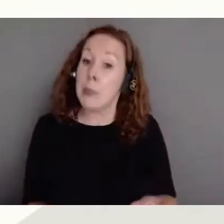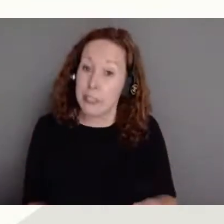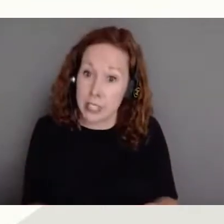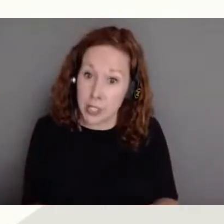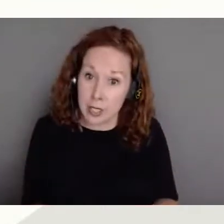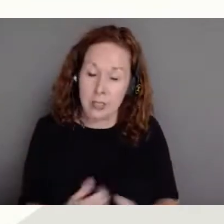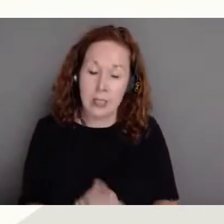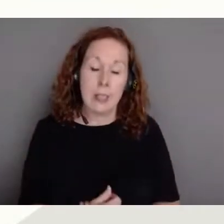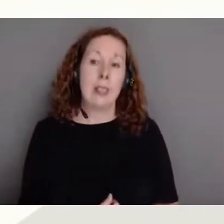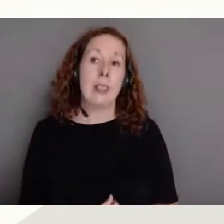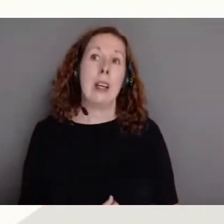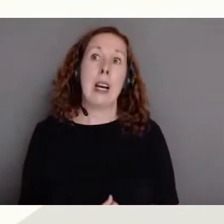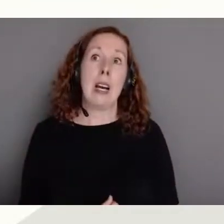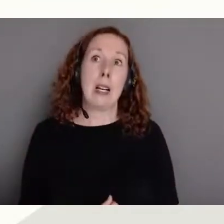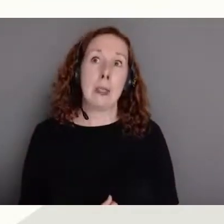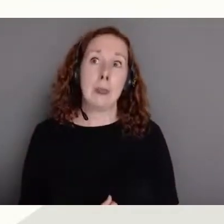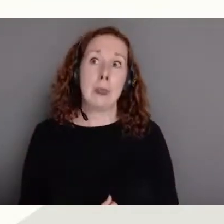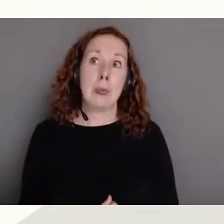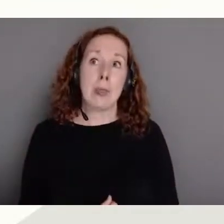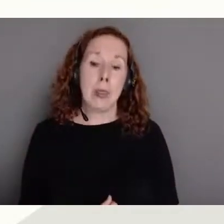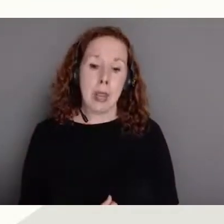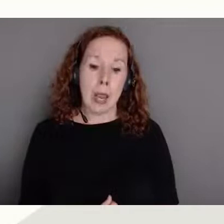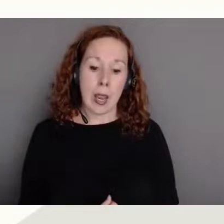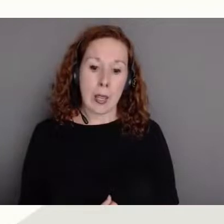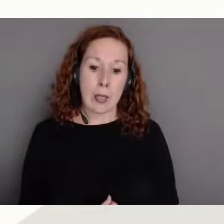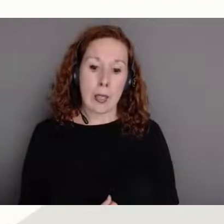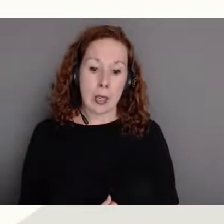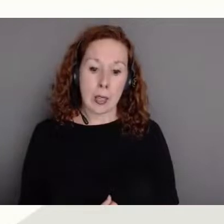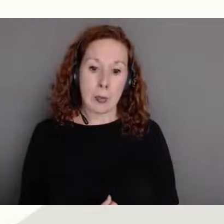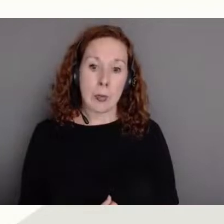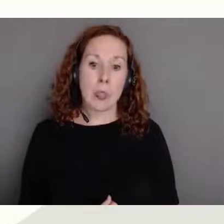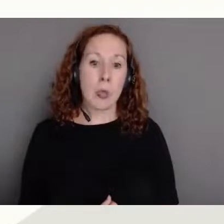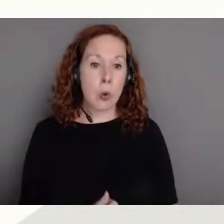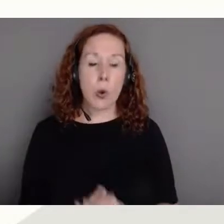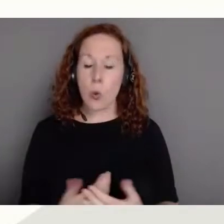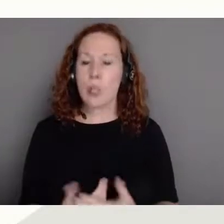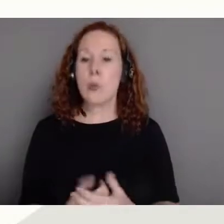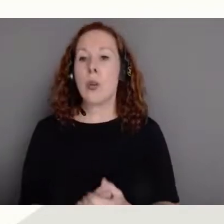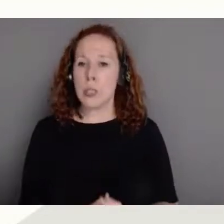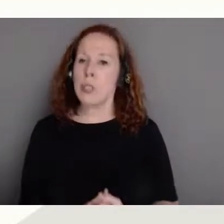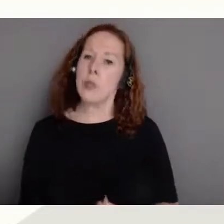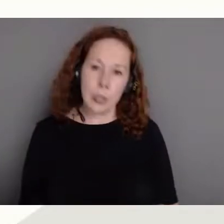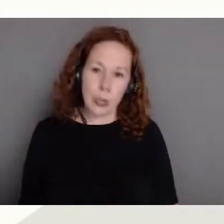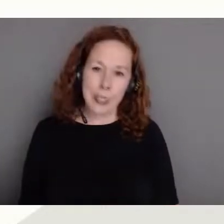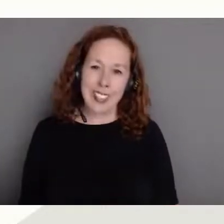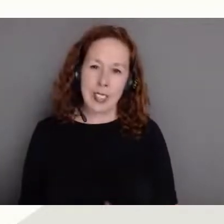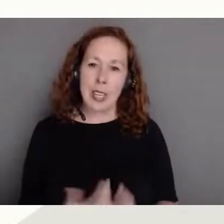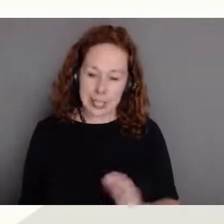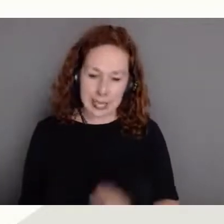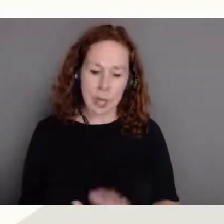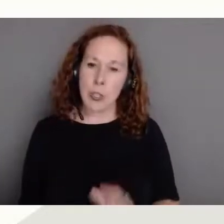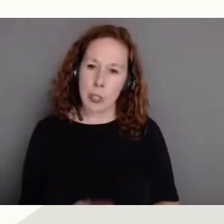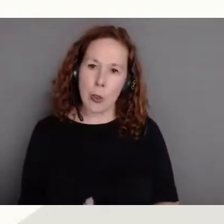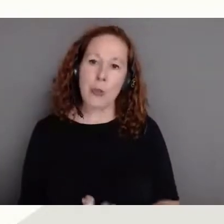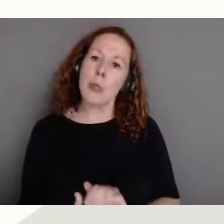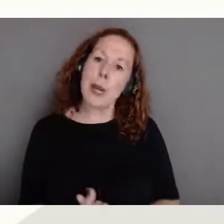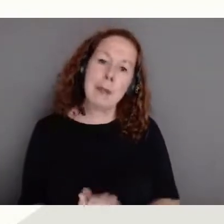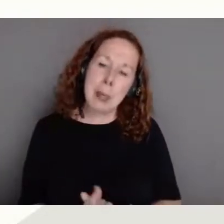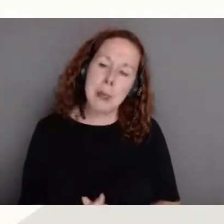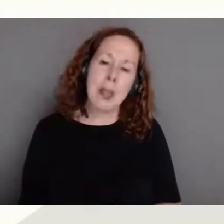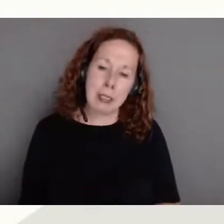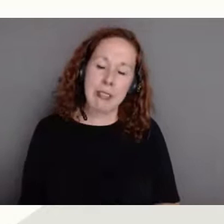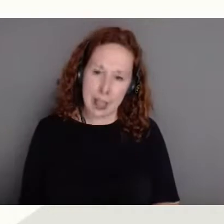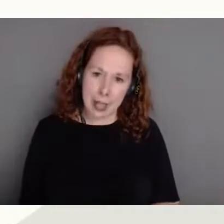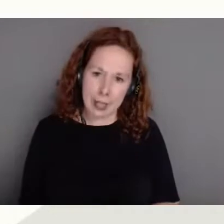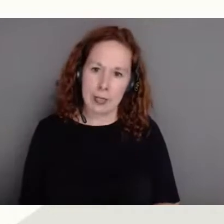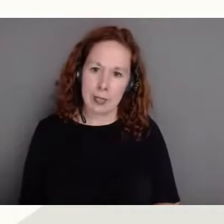in my profession. Yeah. Um, and so you always want to learn a language and a culture by a